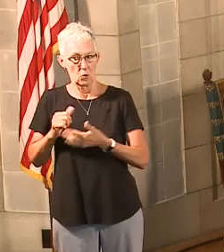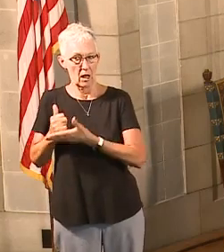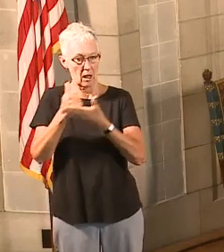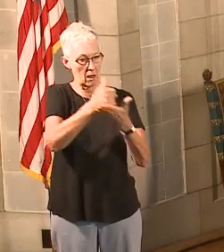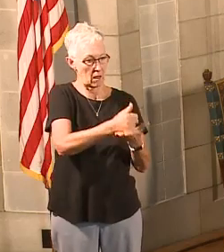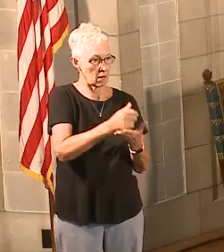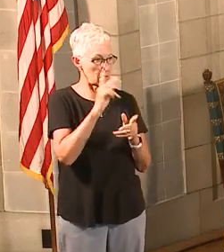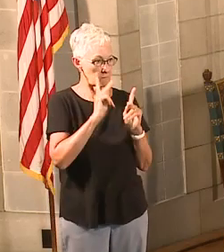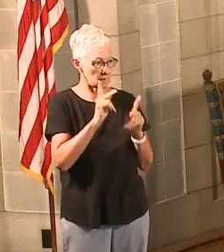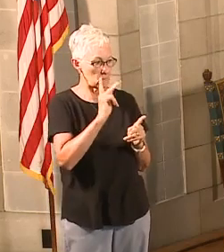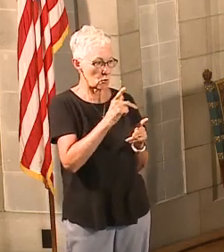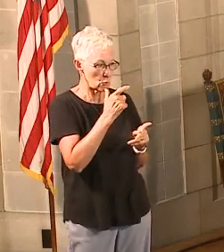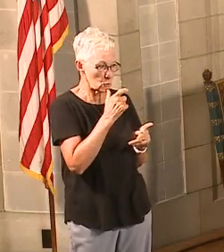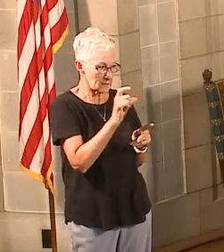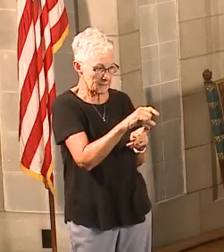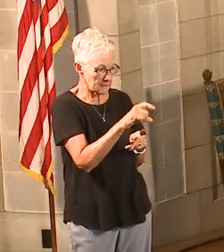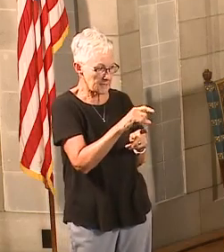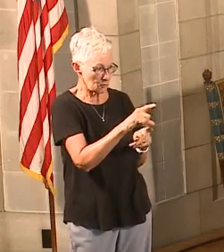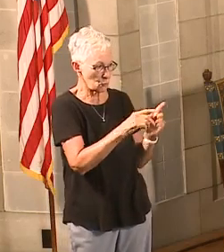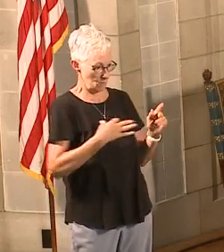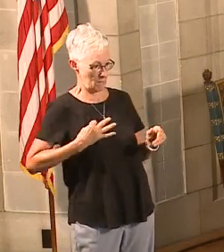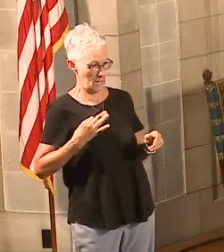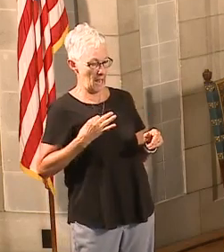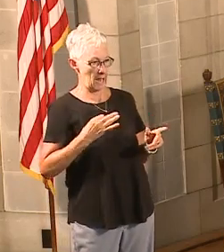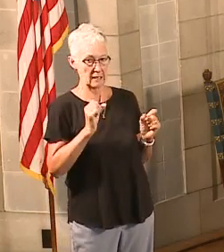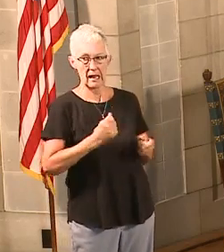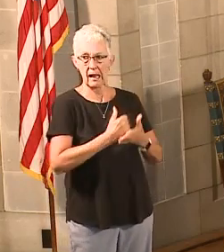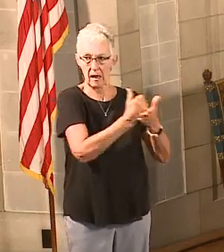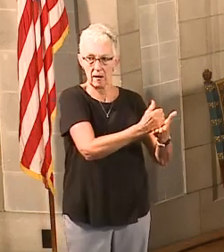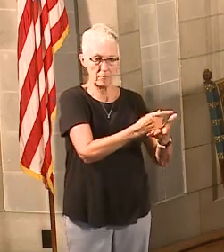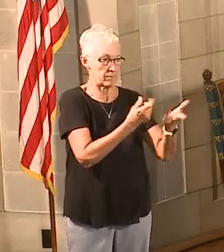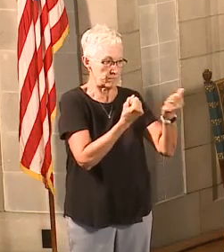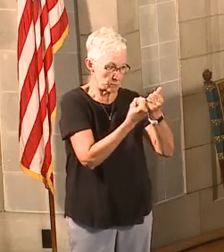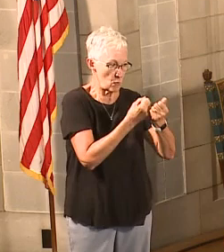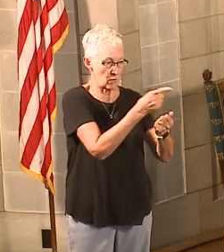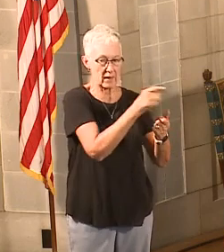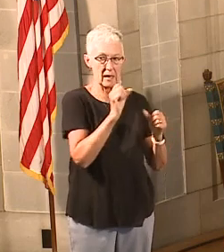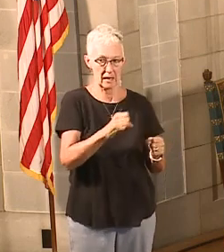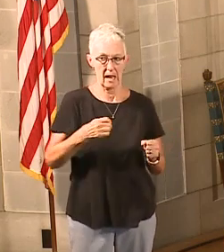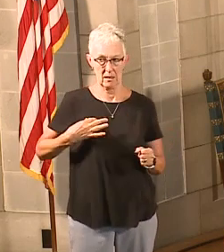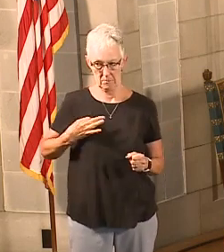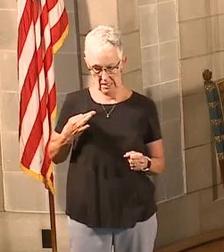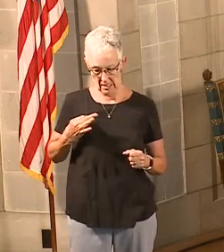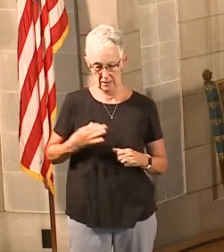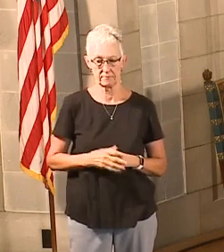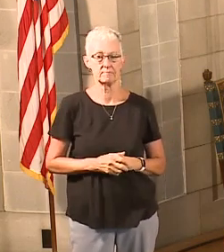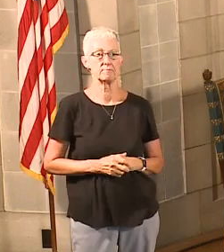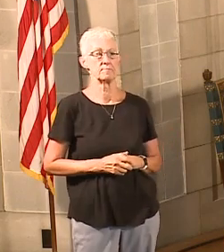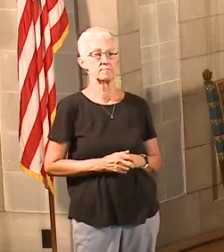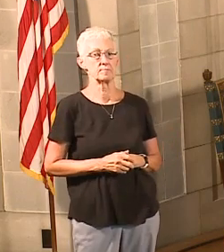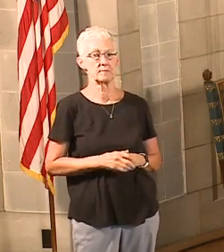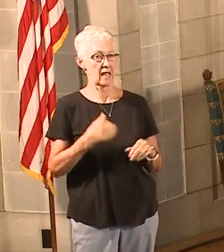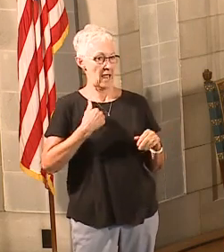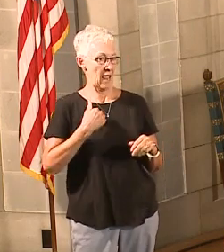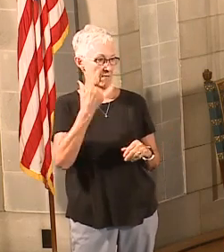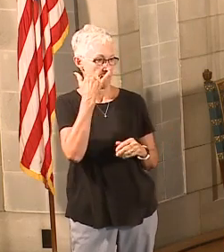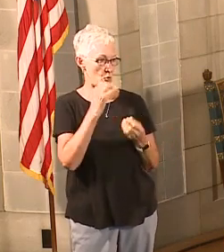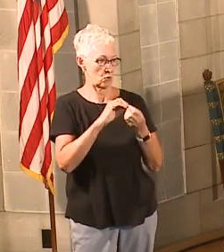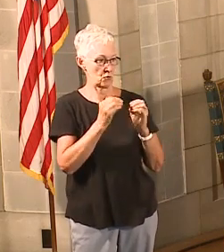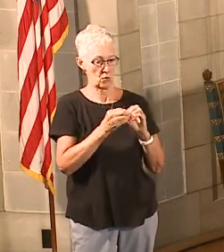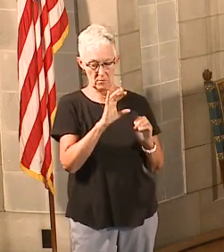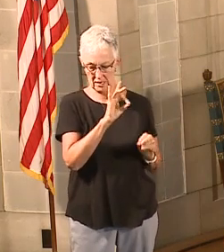applications processed and so forth. We do have a phone number that you can call into as well. That number is